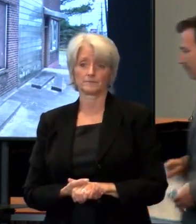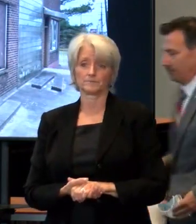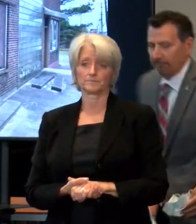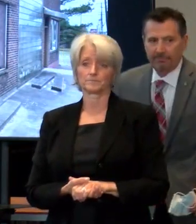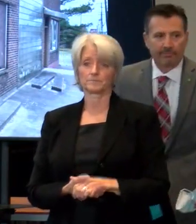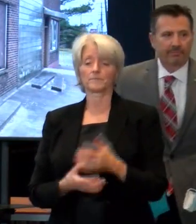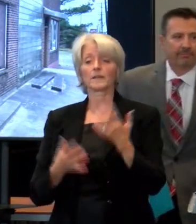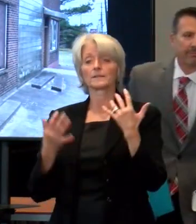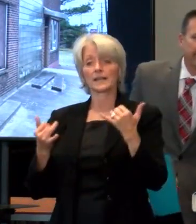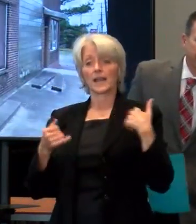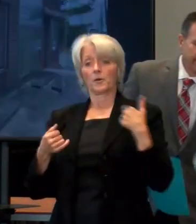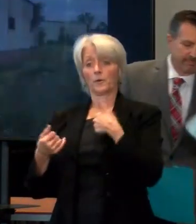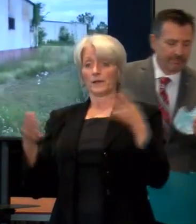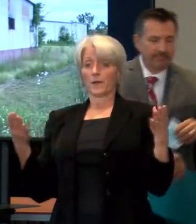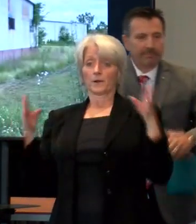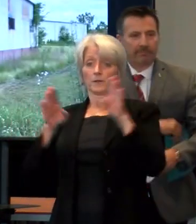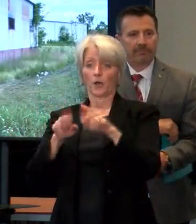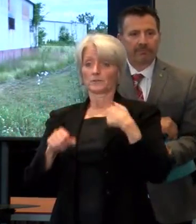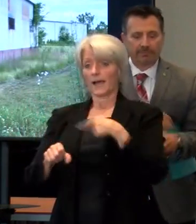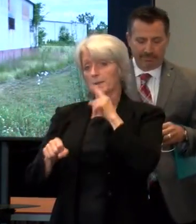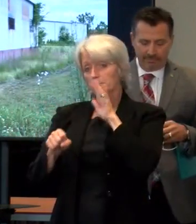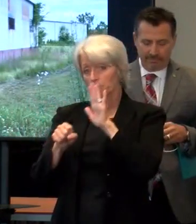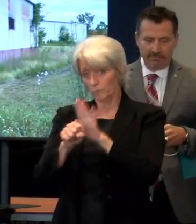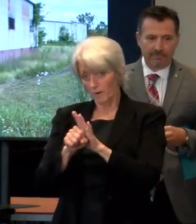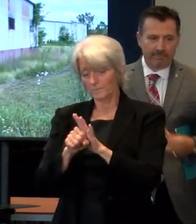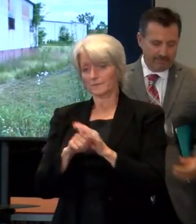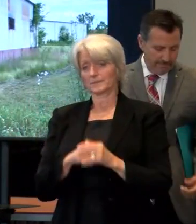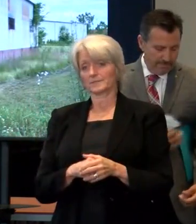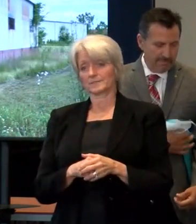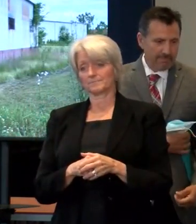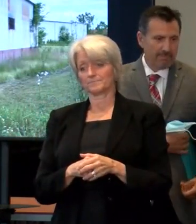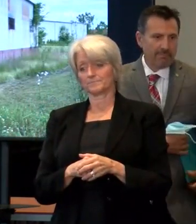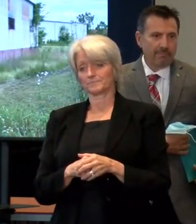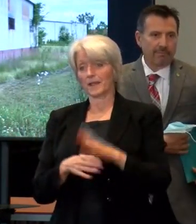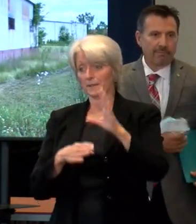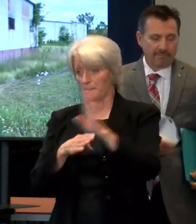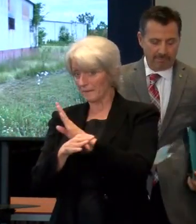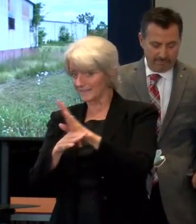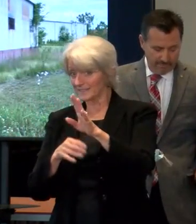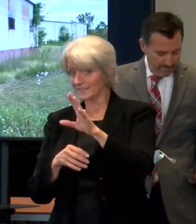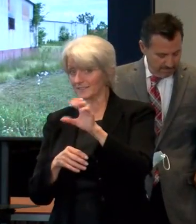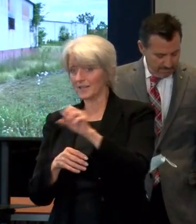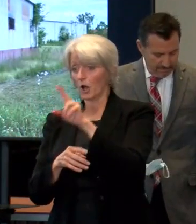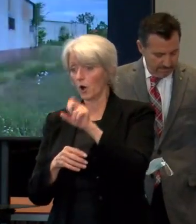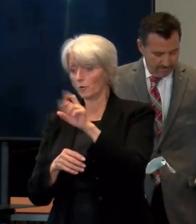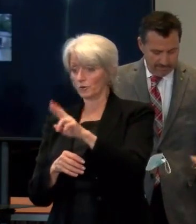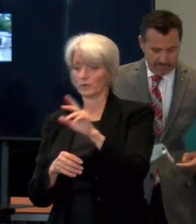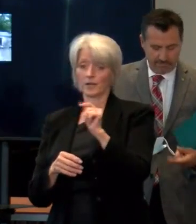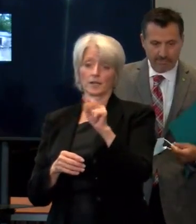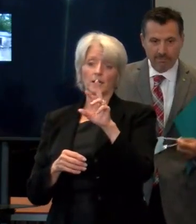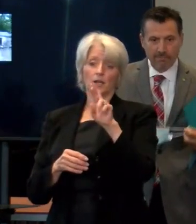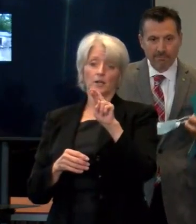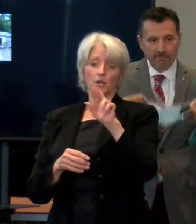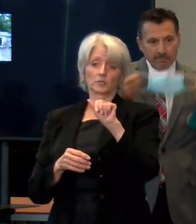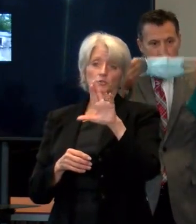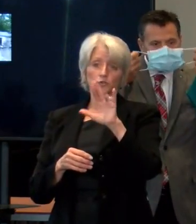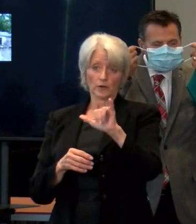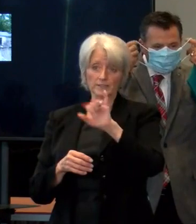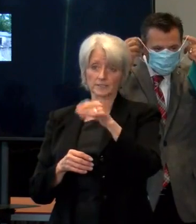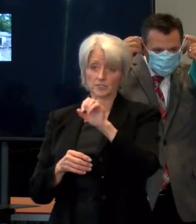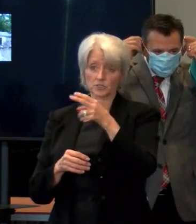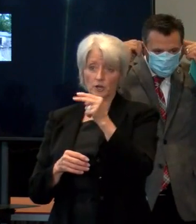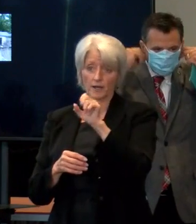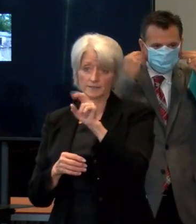As we come to a close, I promise not only the business owners of Mr. Tracy Johnson and Brian Stewart, as well